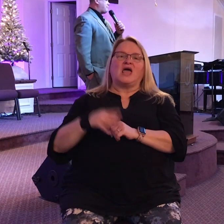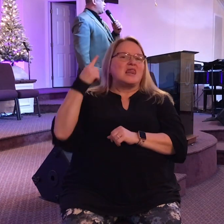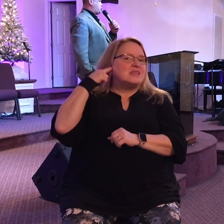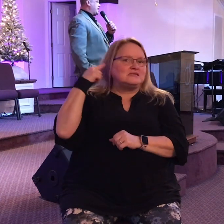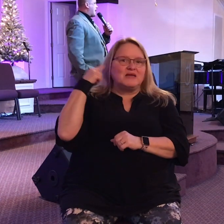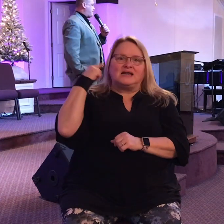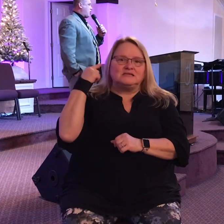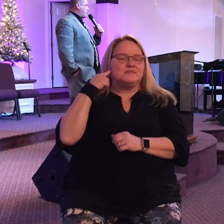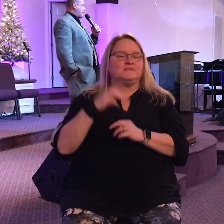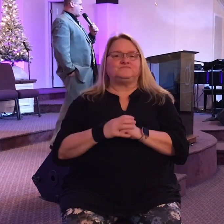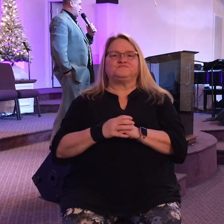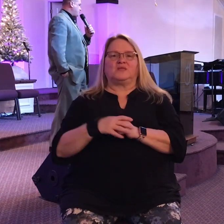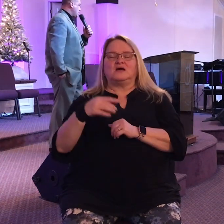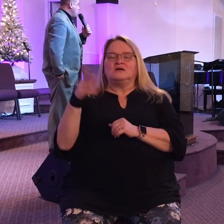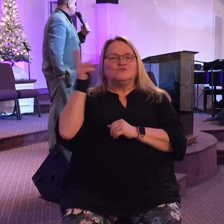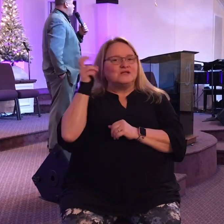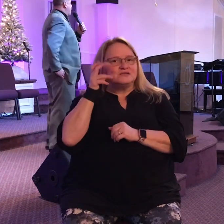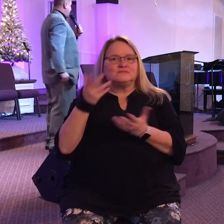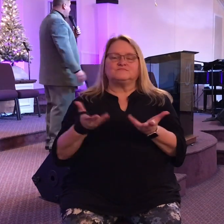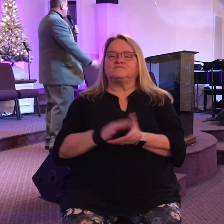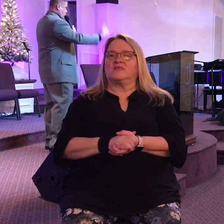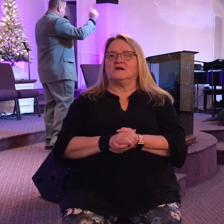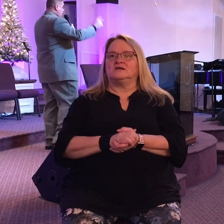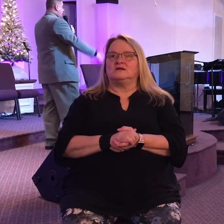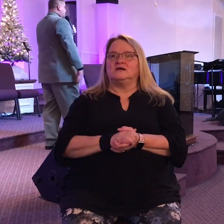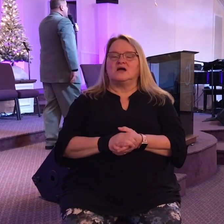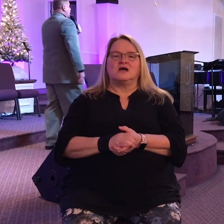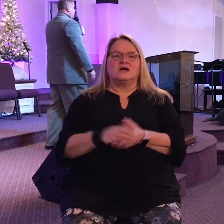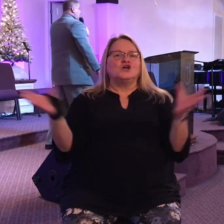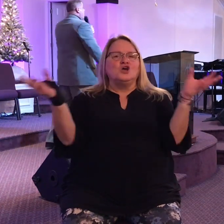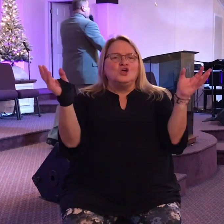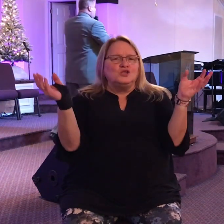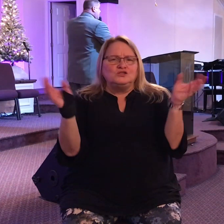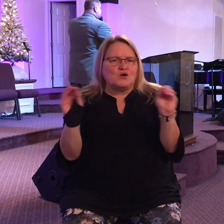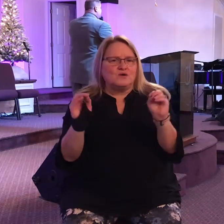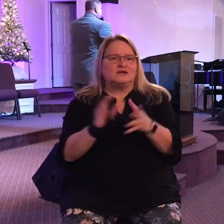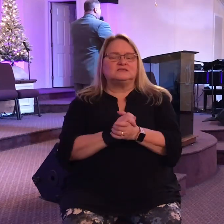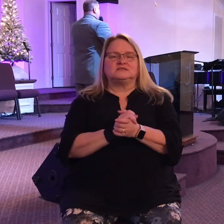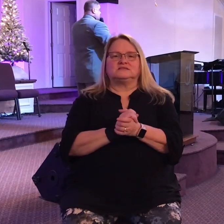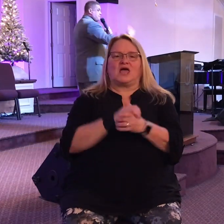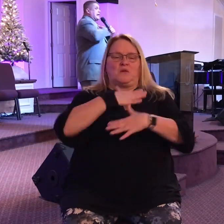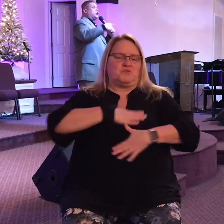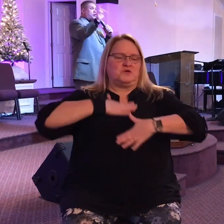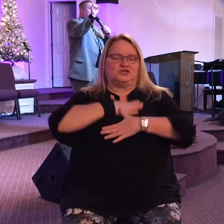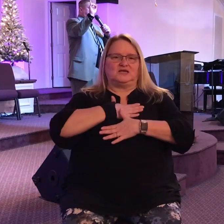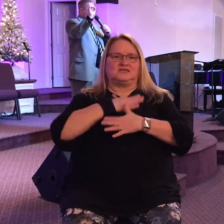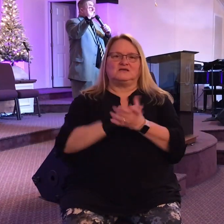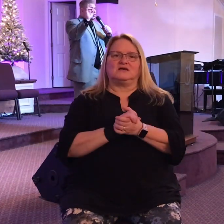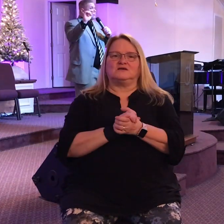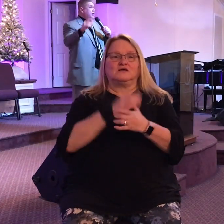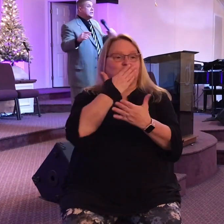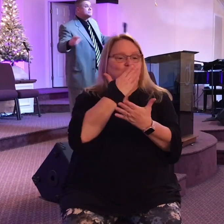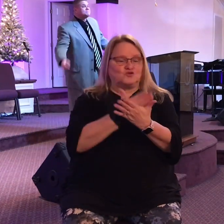Listen to me. I appreciate how far we have come. Nobody appreciates modern amenities like somebody who grew up